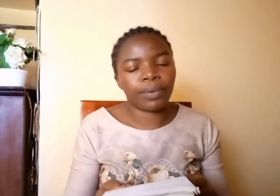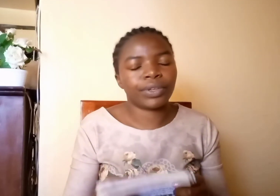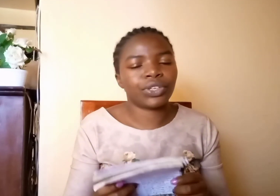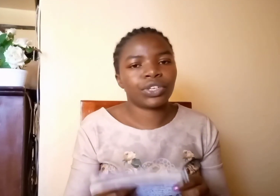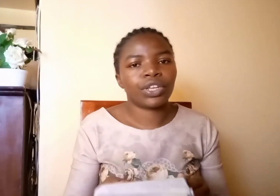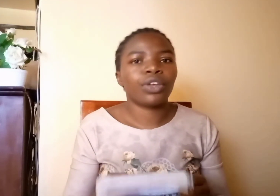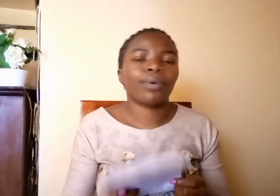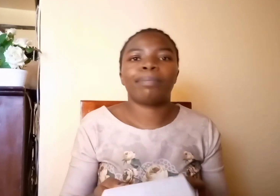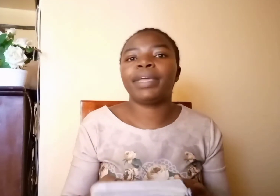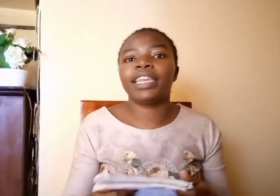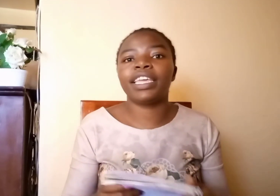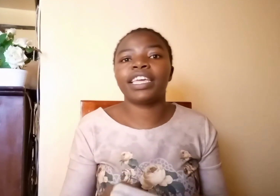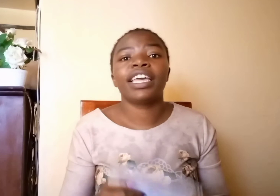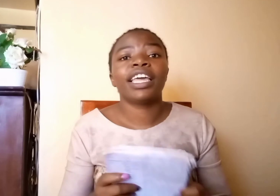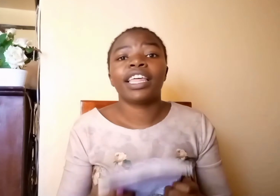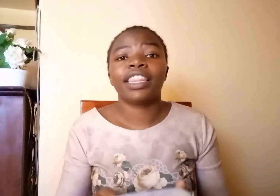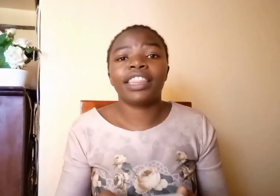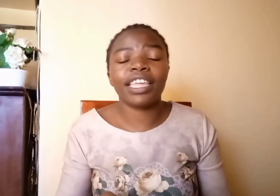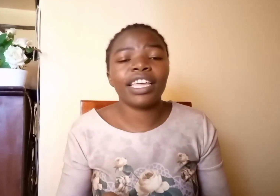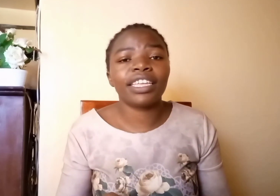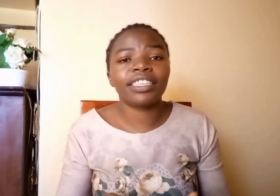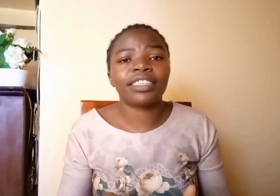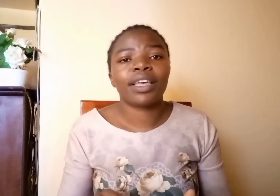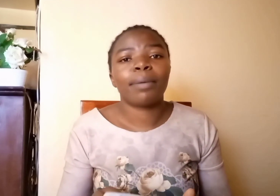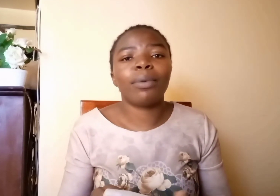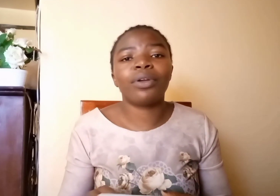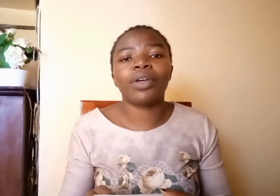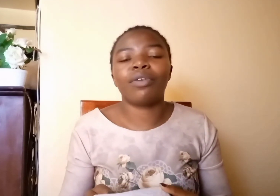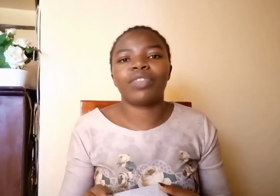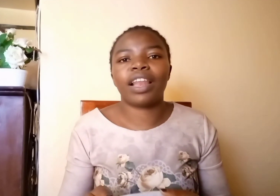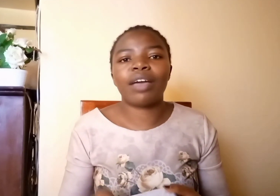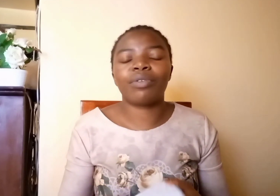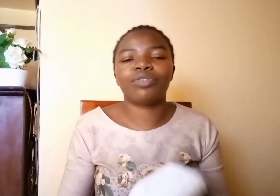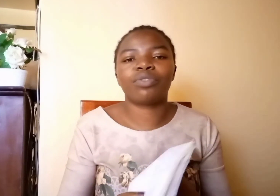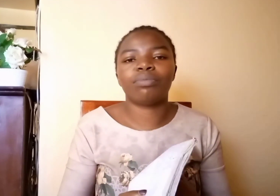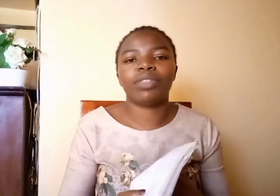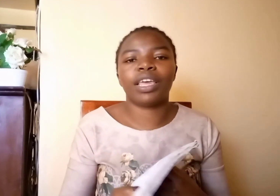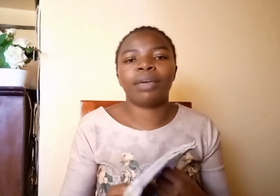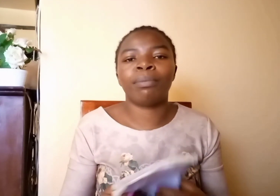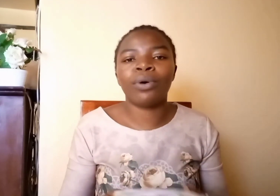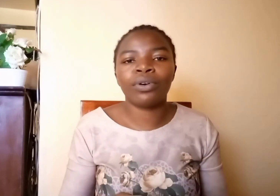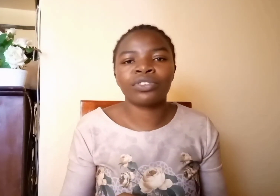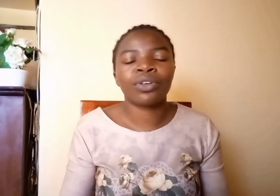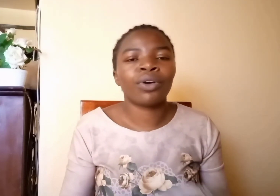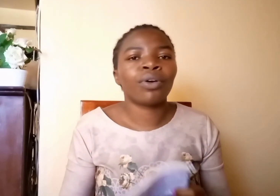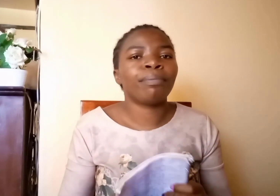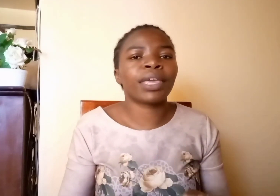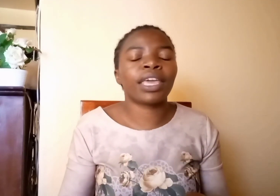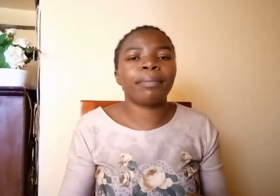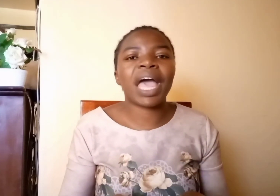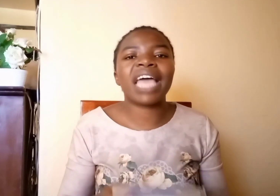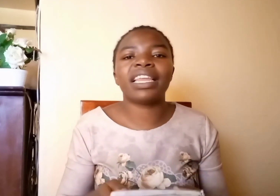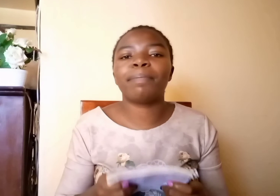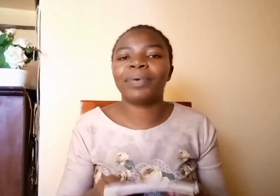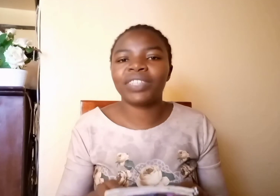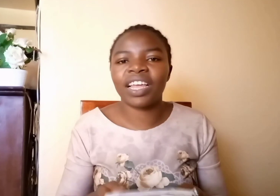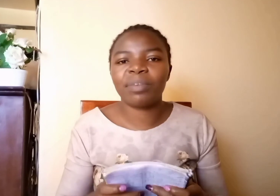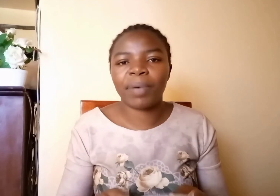language, meaning this borrowing of the language from the monks became an important